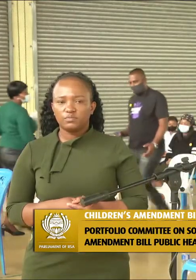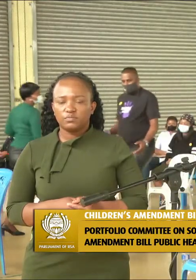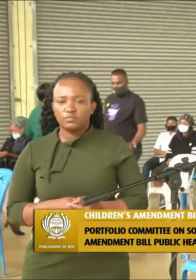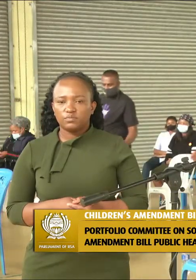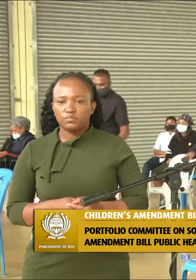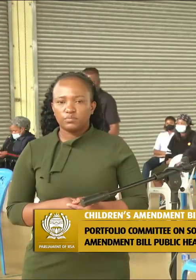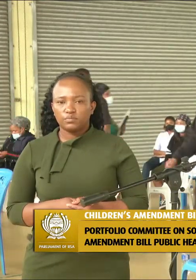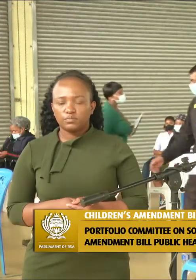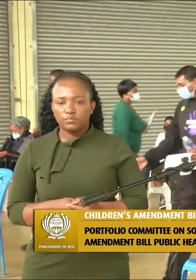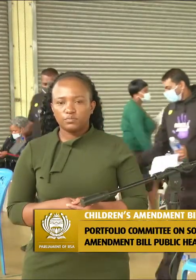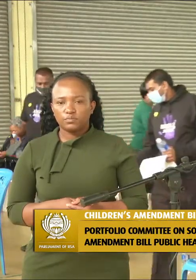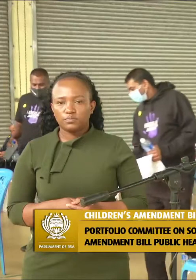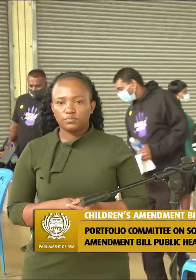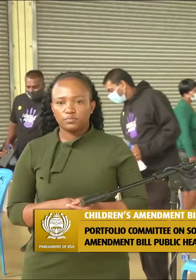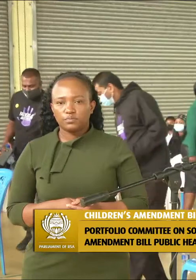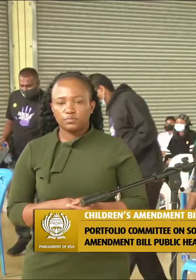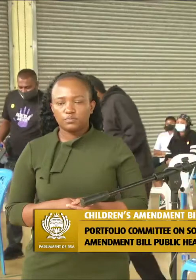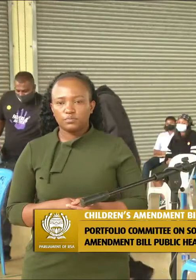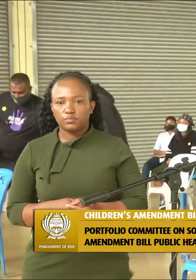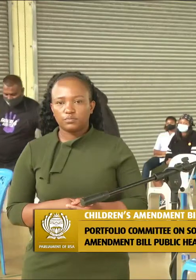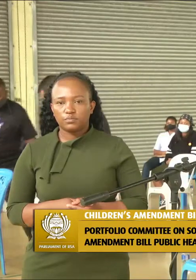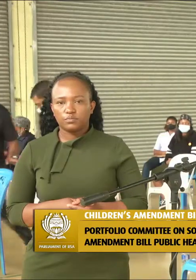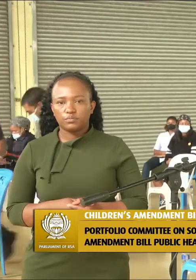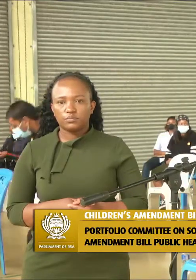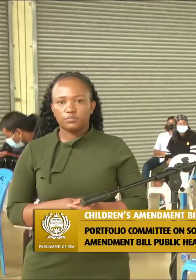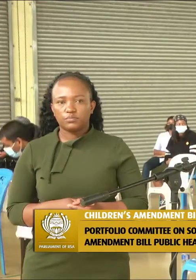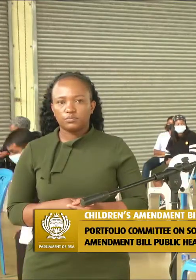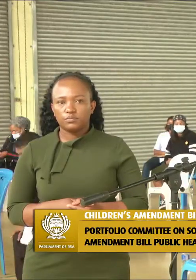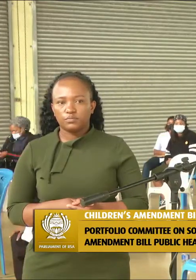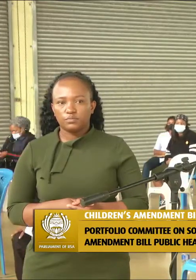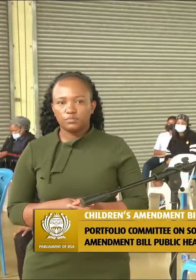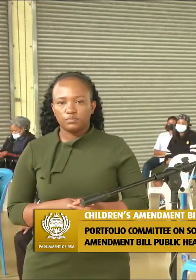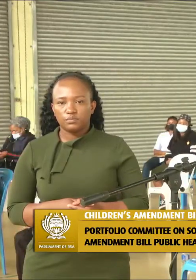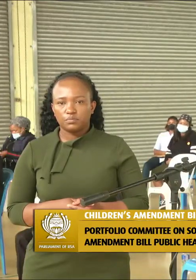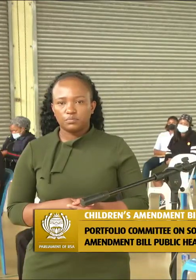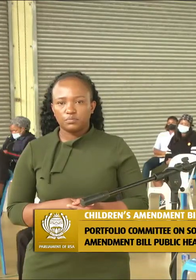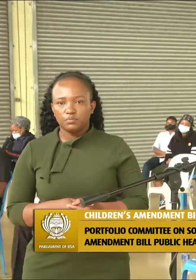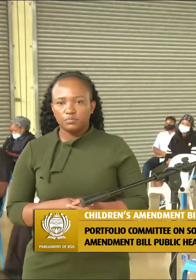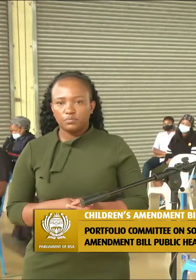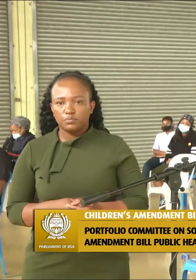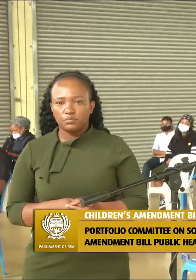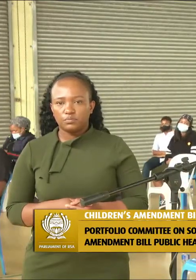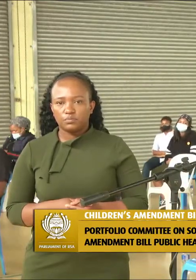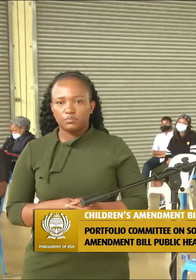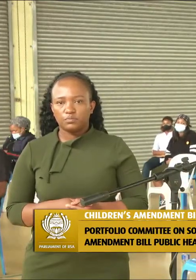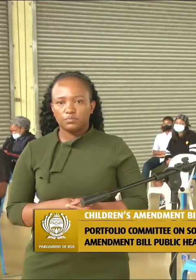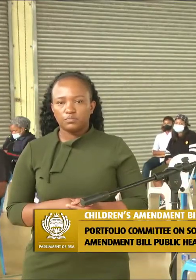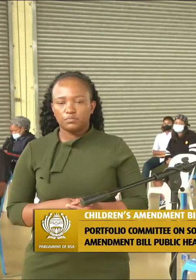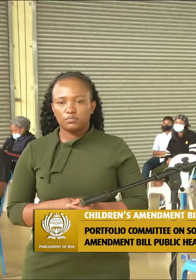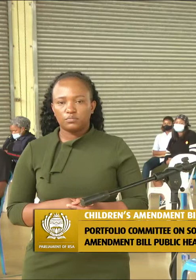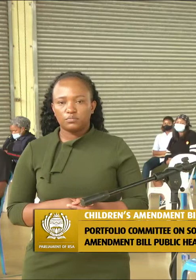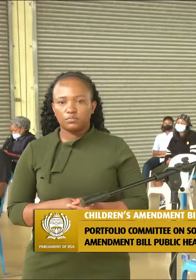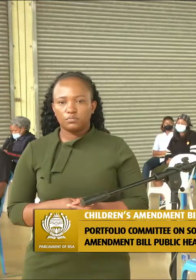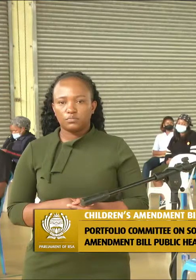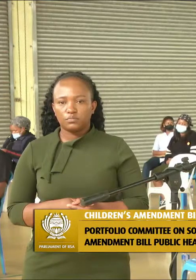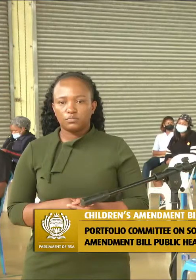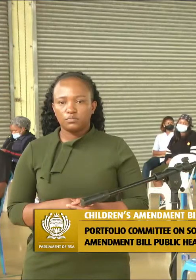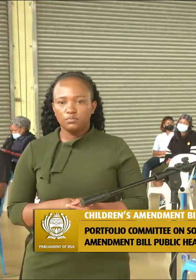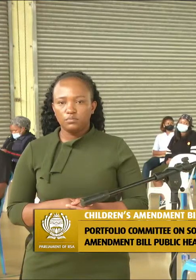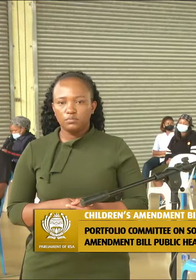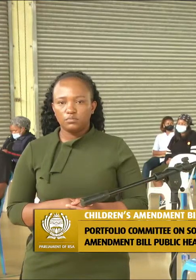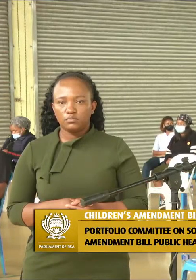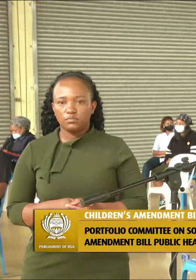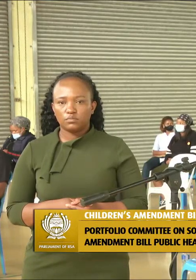who have got background in education, people who are well capacitated in working with